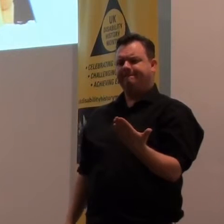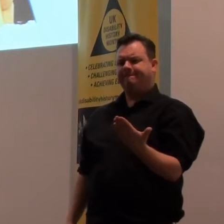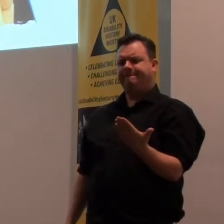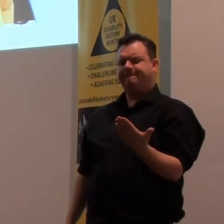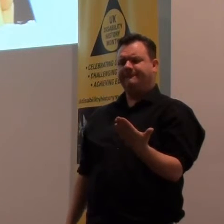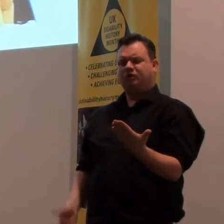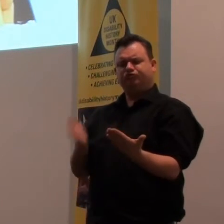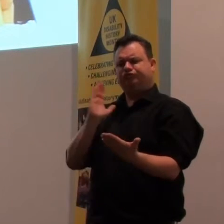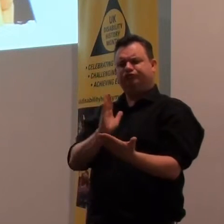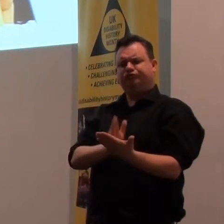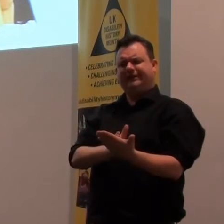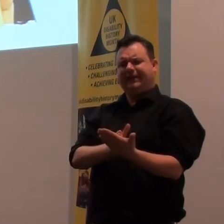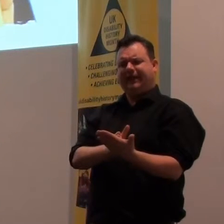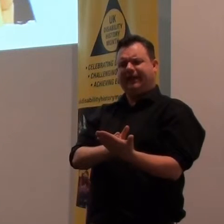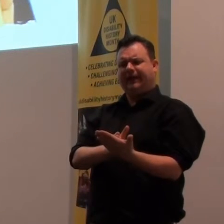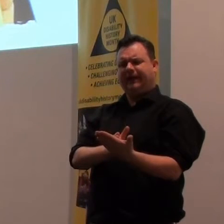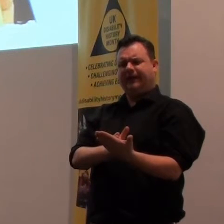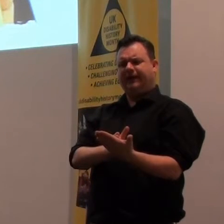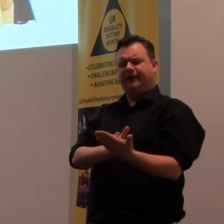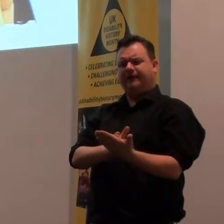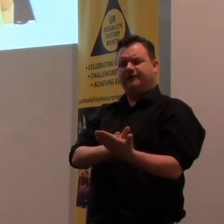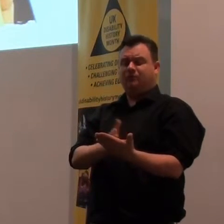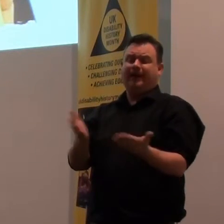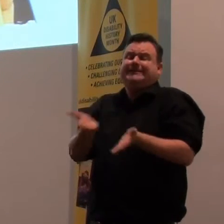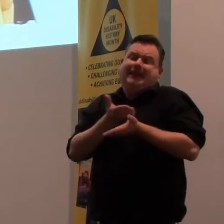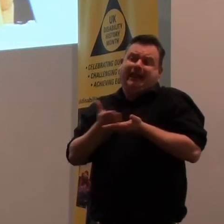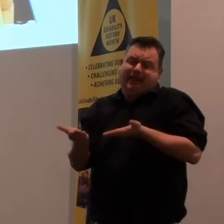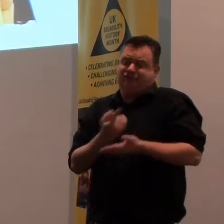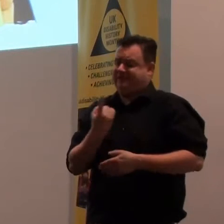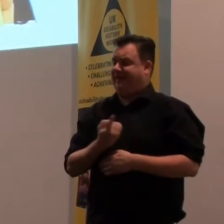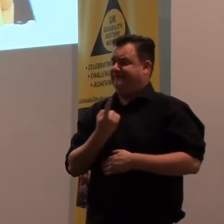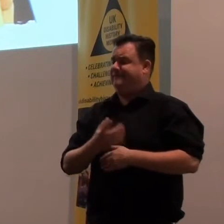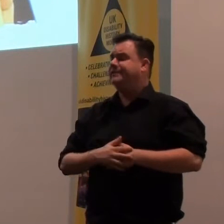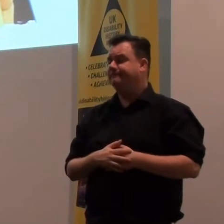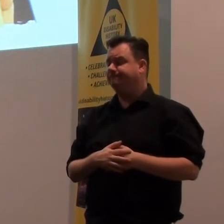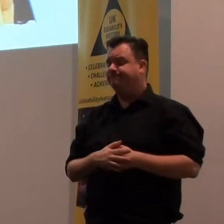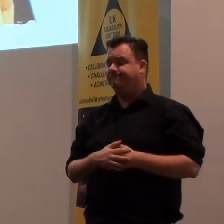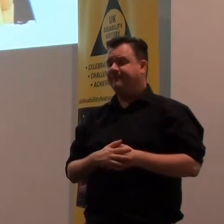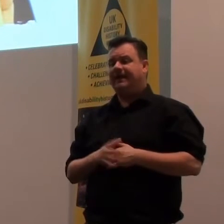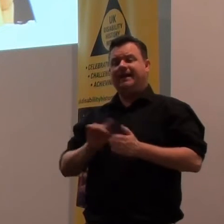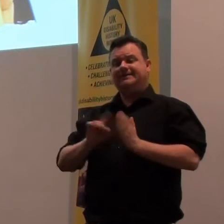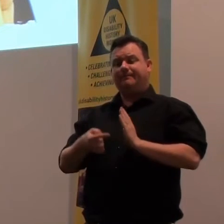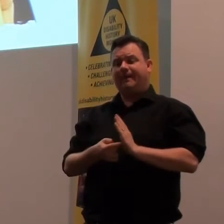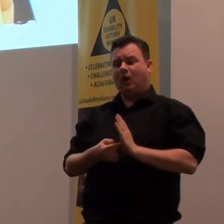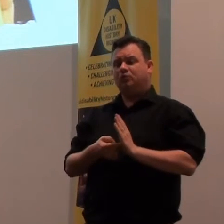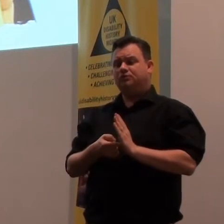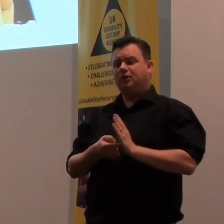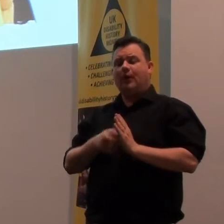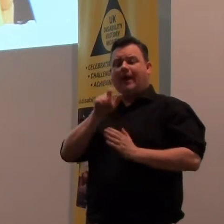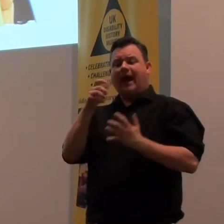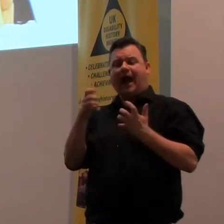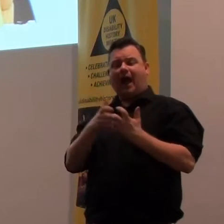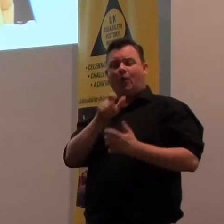is really, it speaks for itself really, but it is about the way